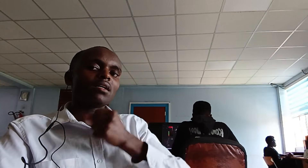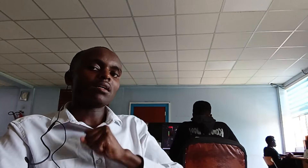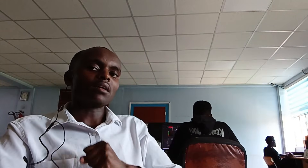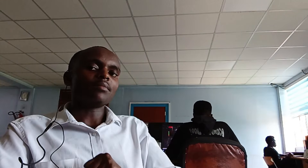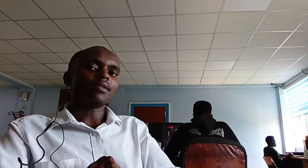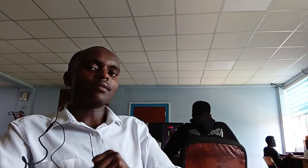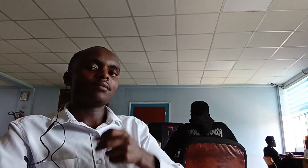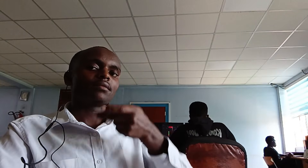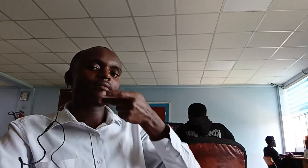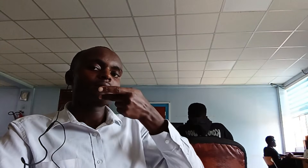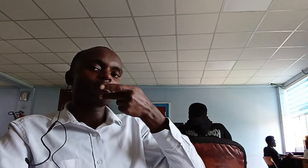grandparents,